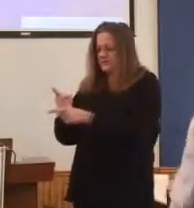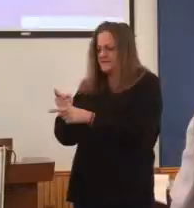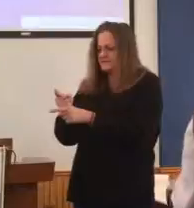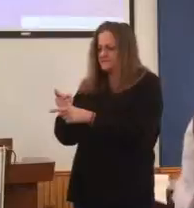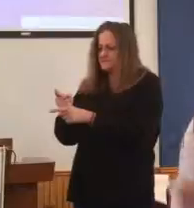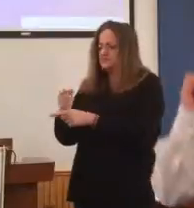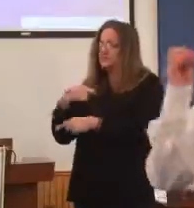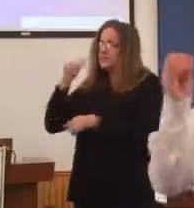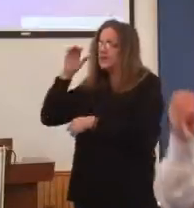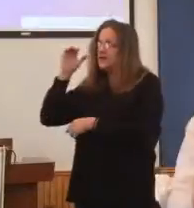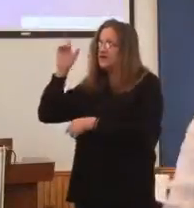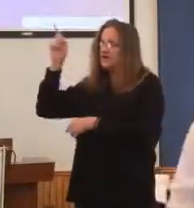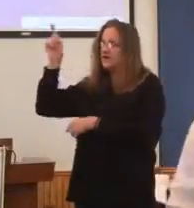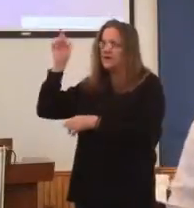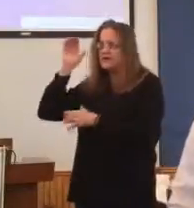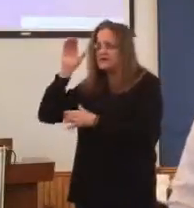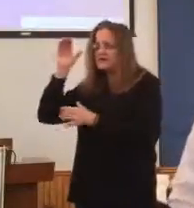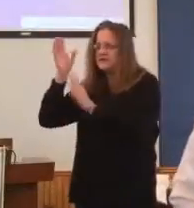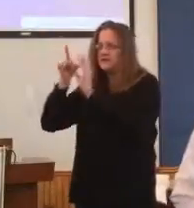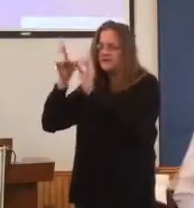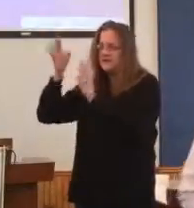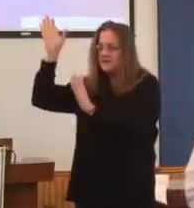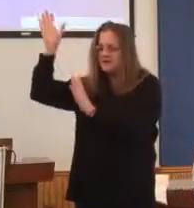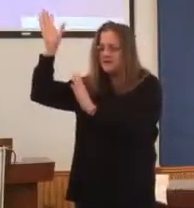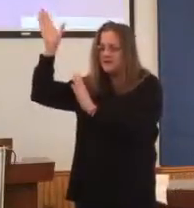God. And they listened.